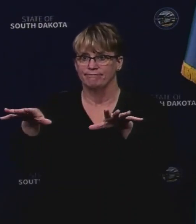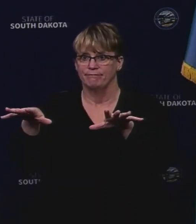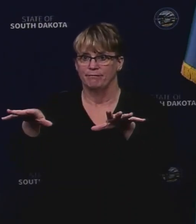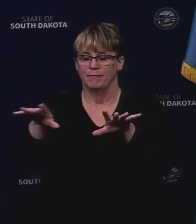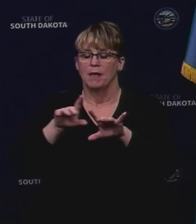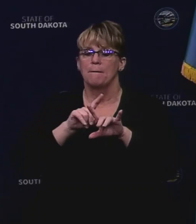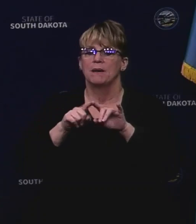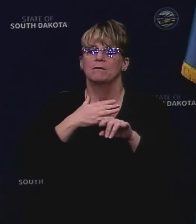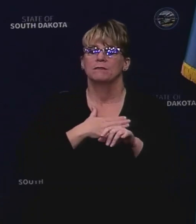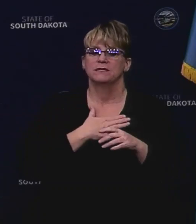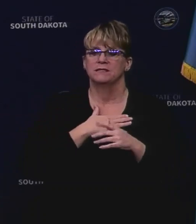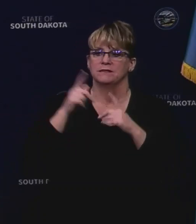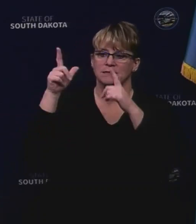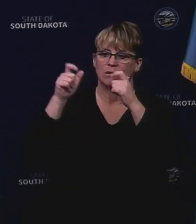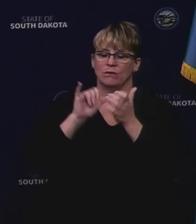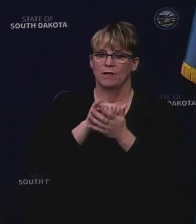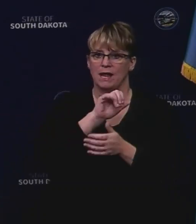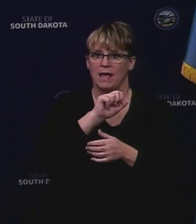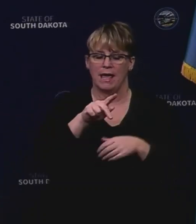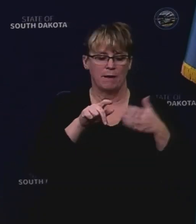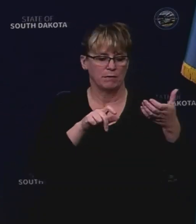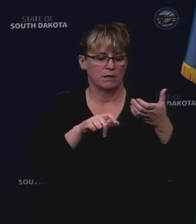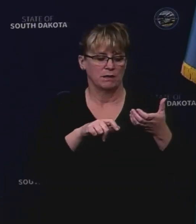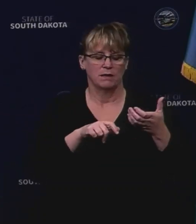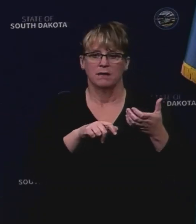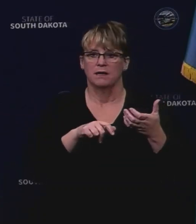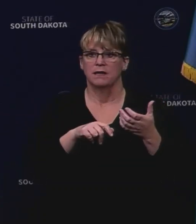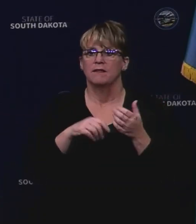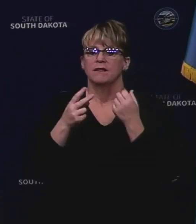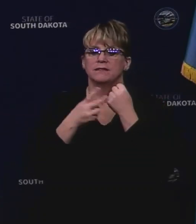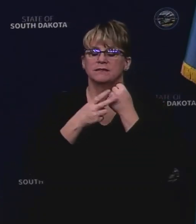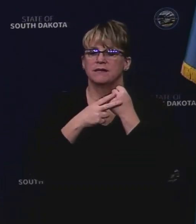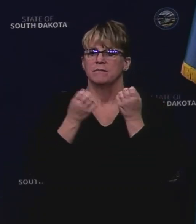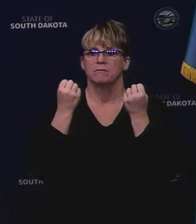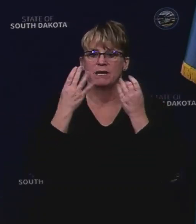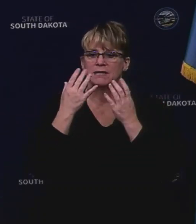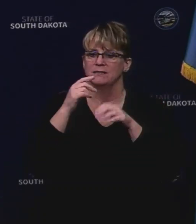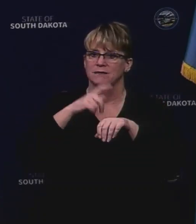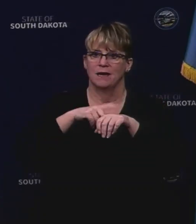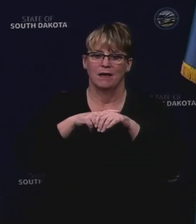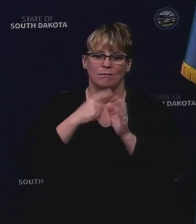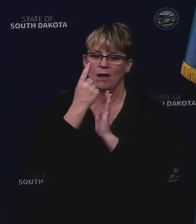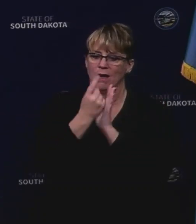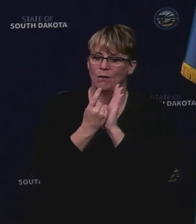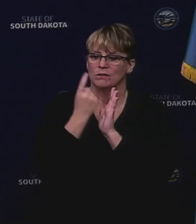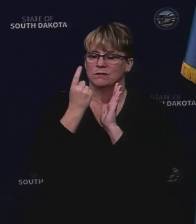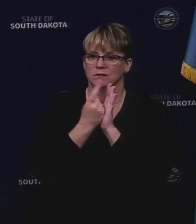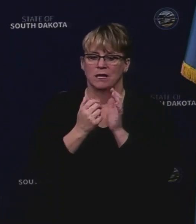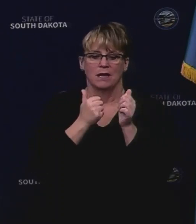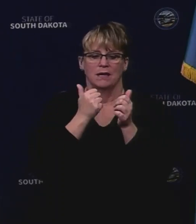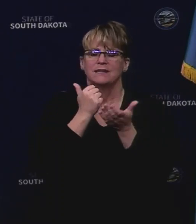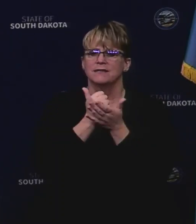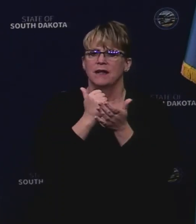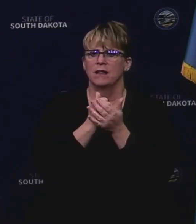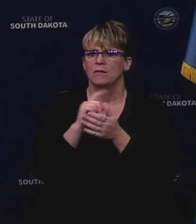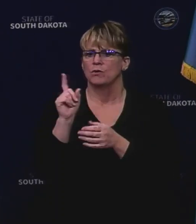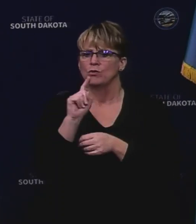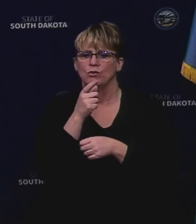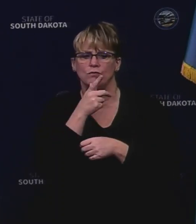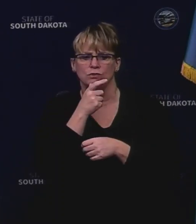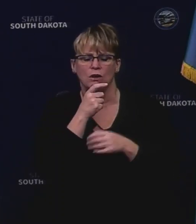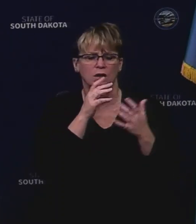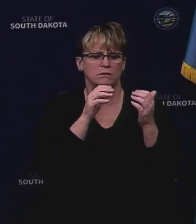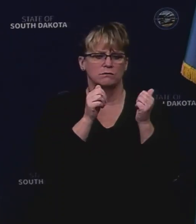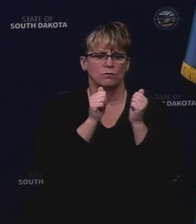tracing. So please download that app, save us hundreds of hours, and make sure that you're helping us track the history of where you've gone and who you might